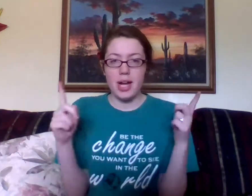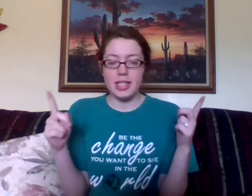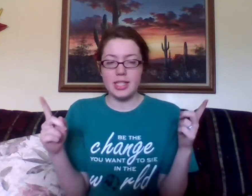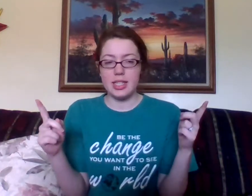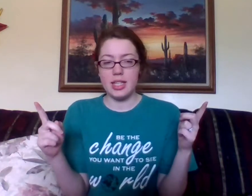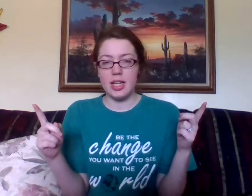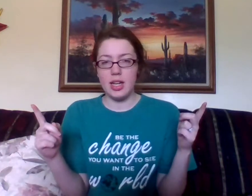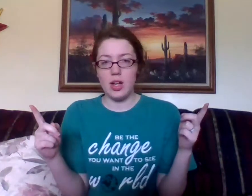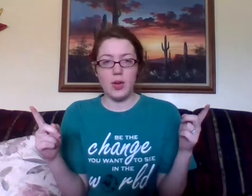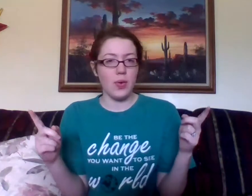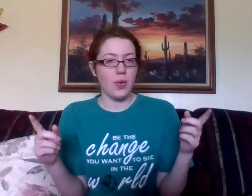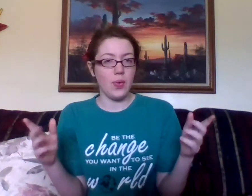But